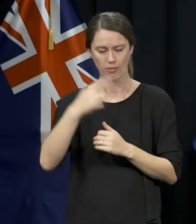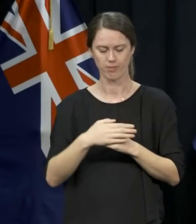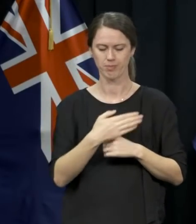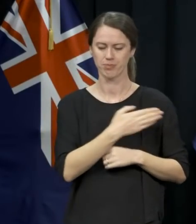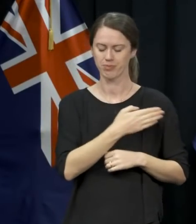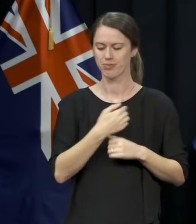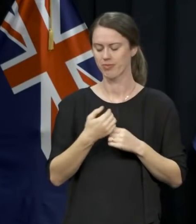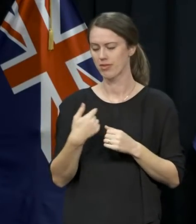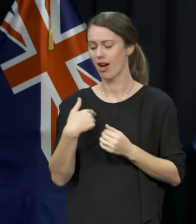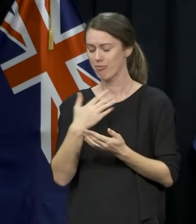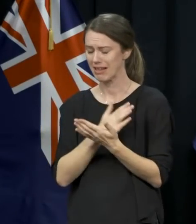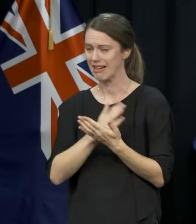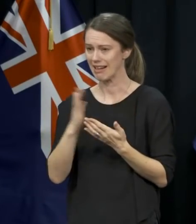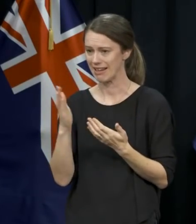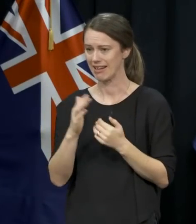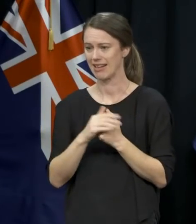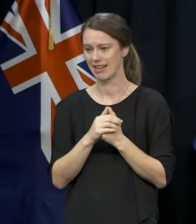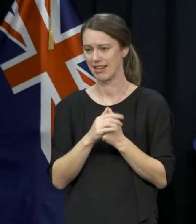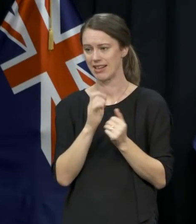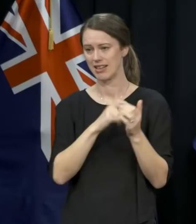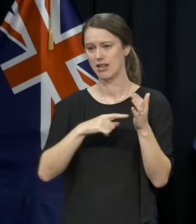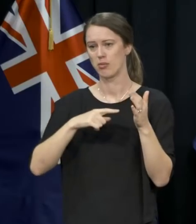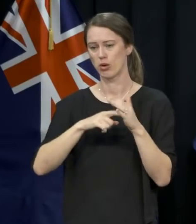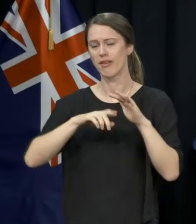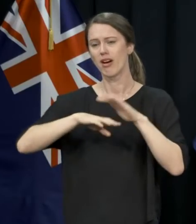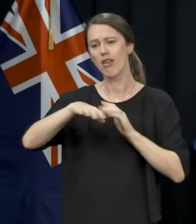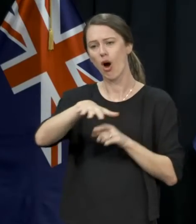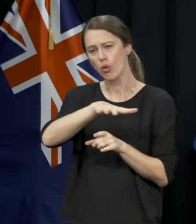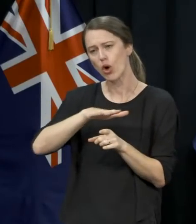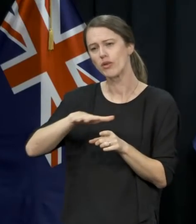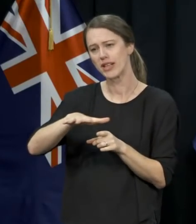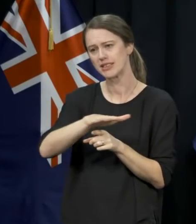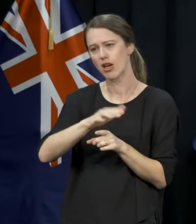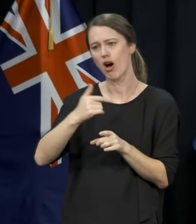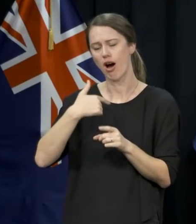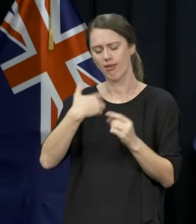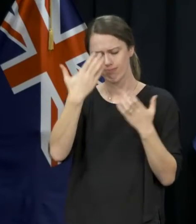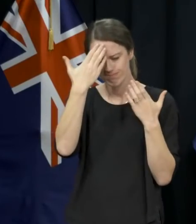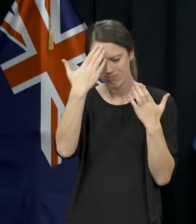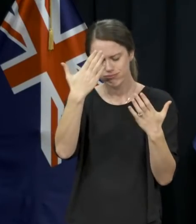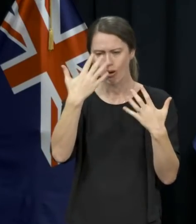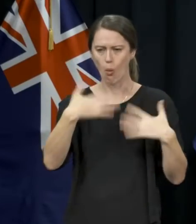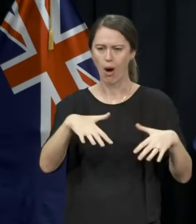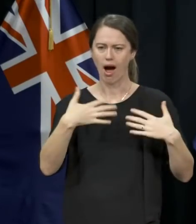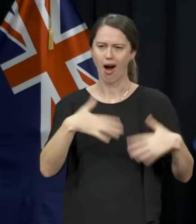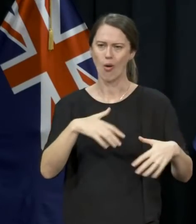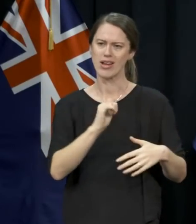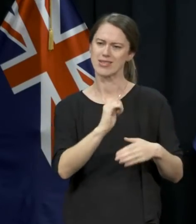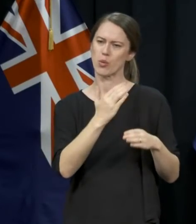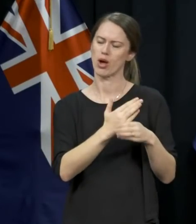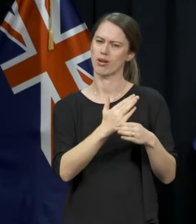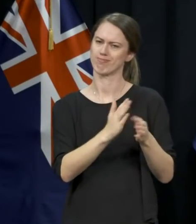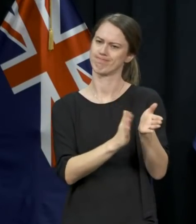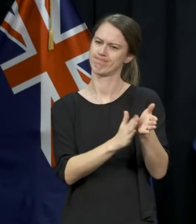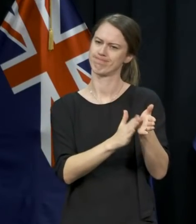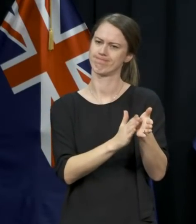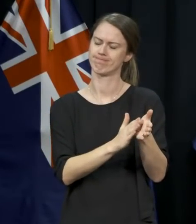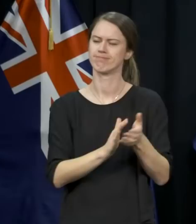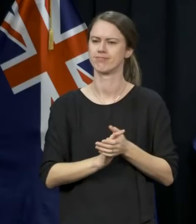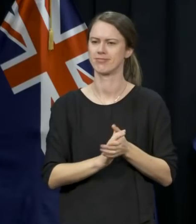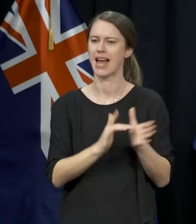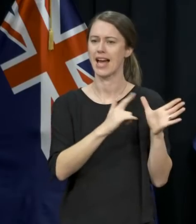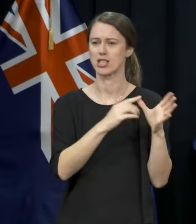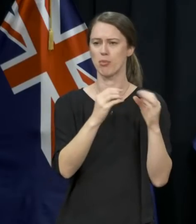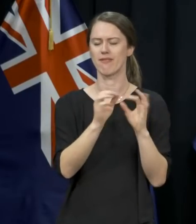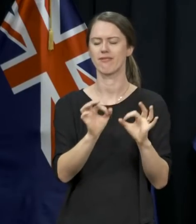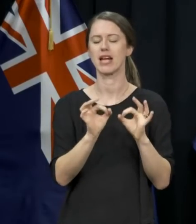all along, and I think the important thing is the whole context of my admiration for his work. I continue to think Ashley Bloomfield